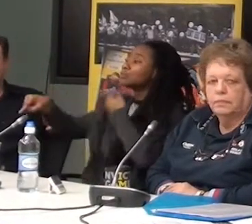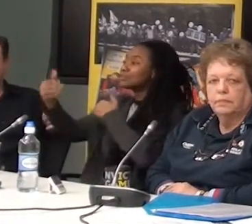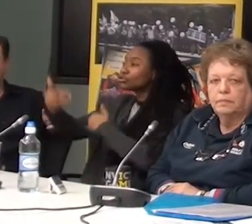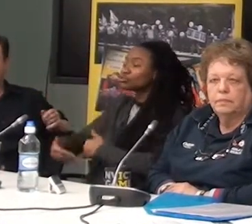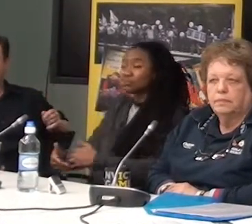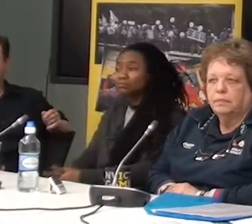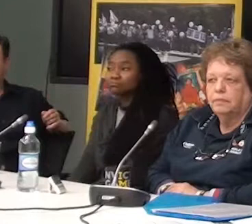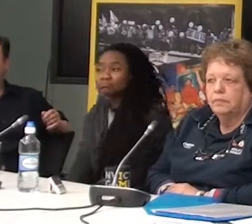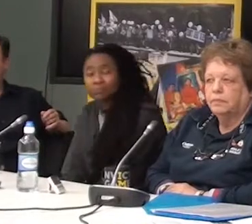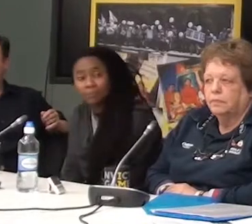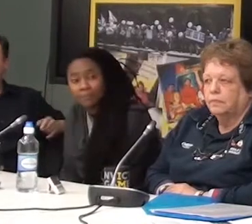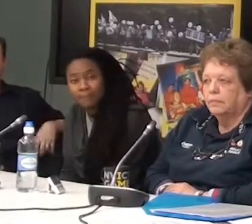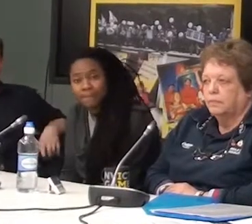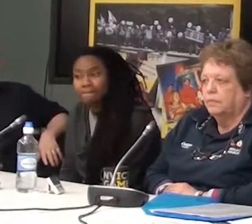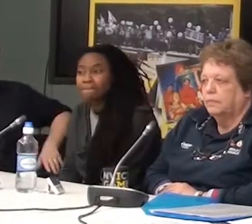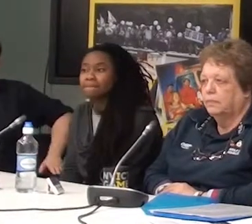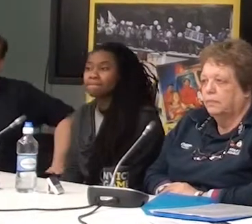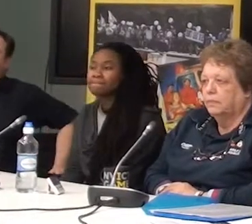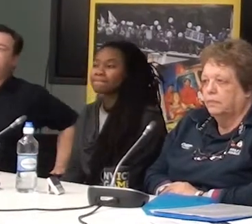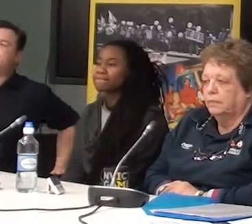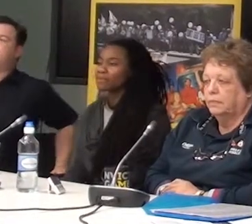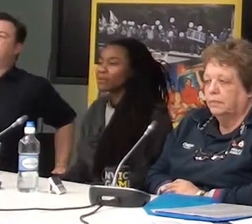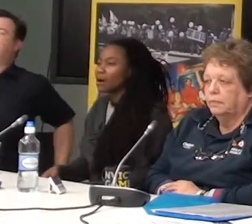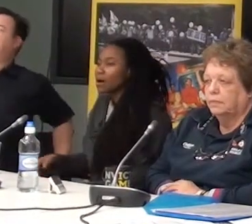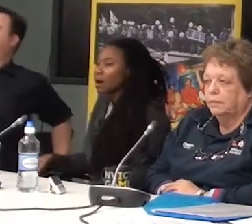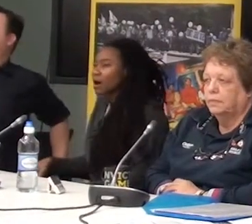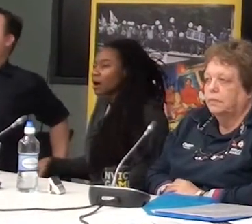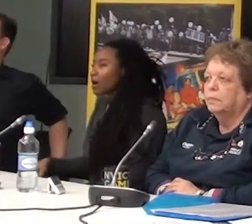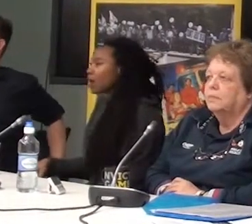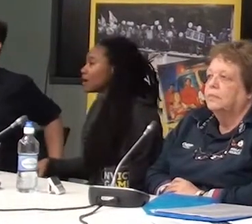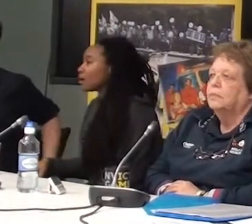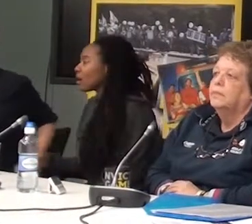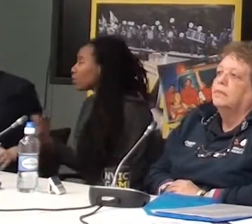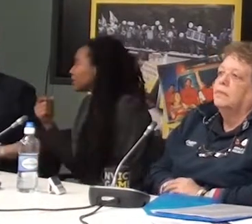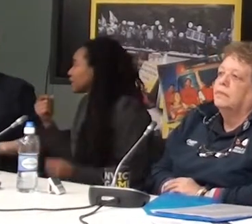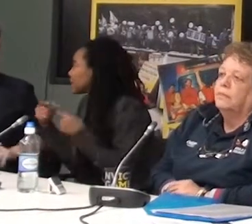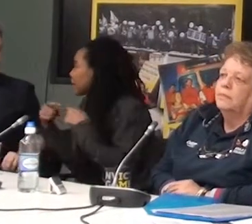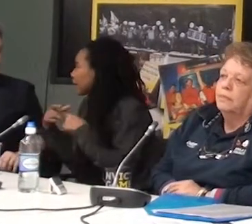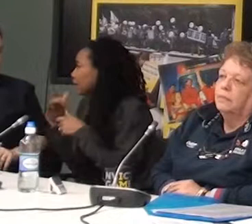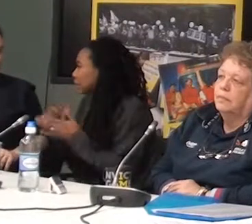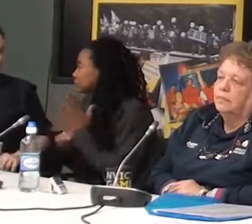Claire at the back. Is there a mic? Is there a roving mic or anything?